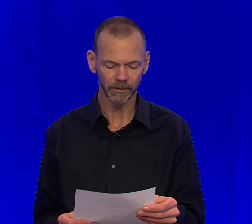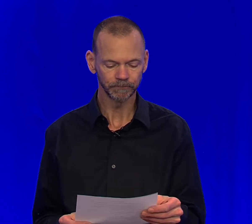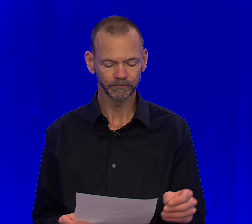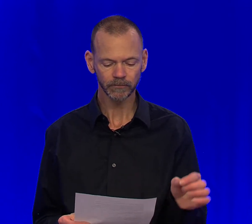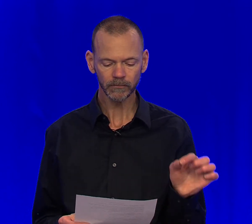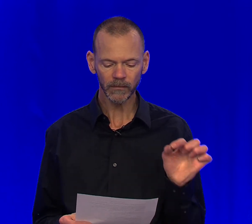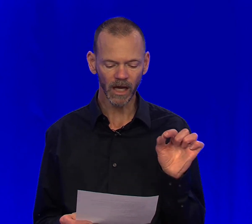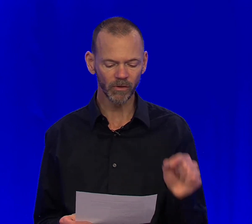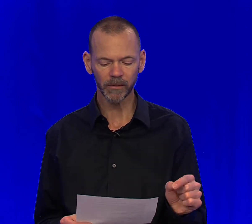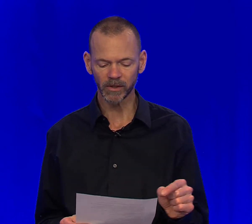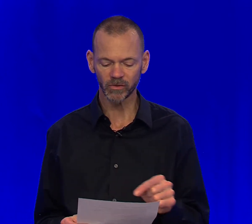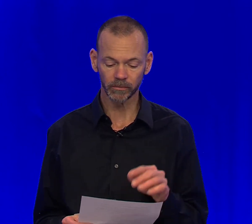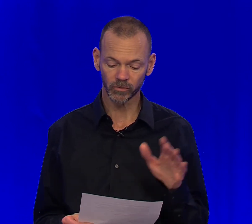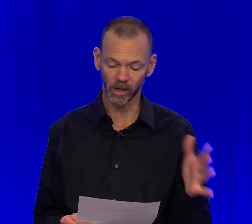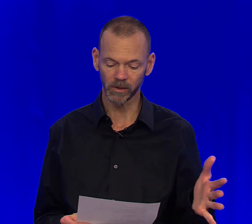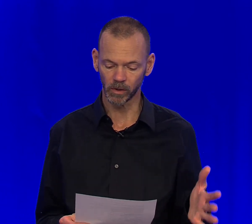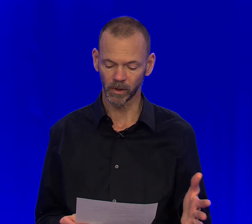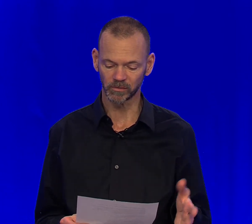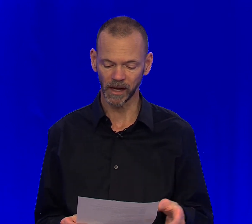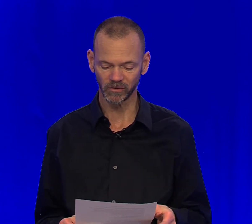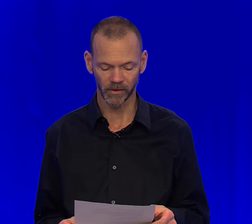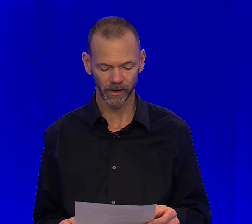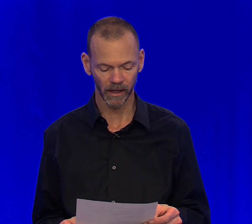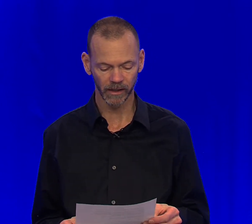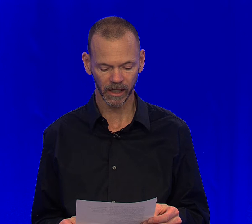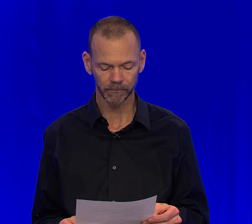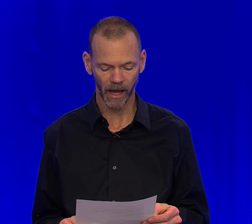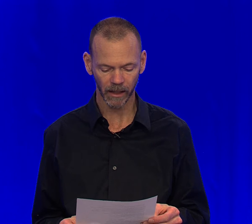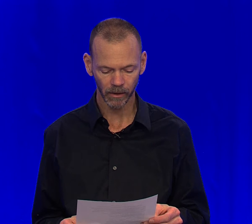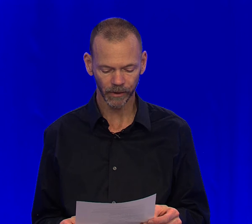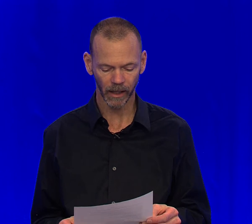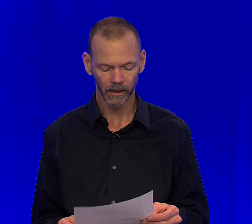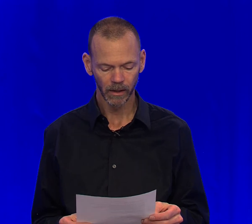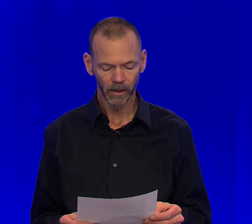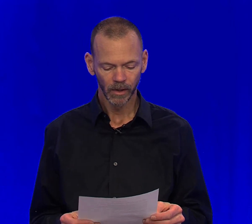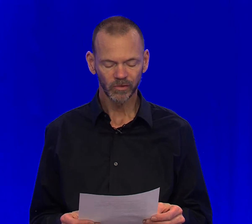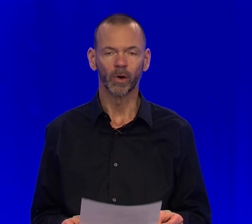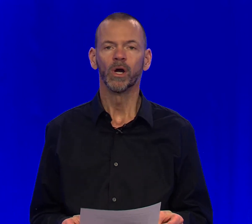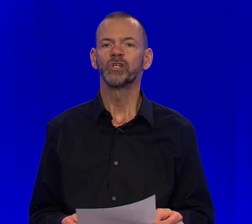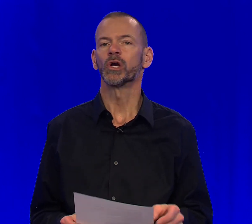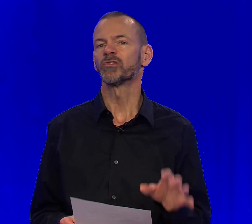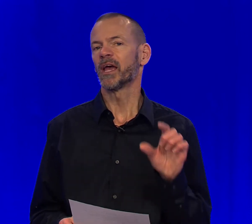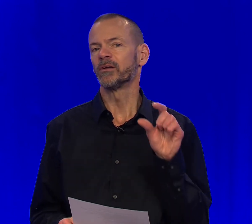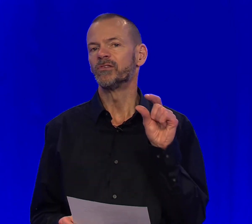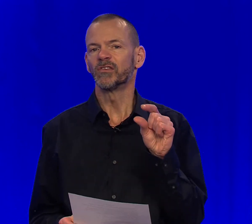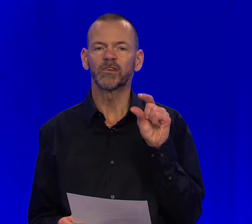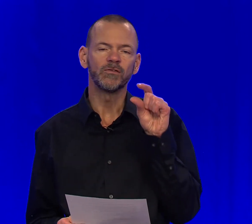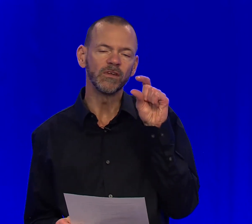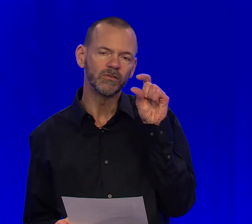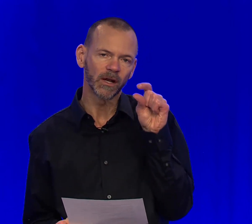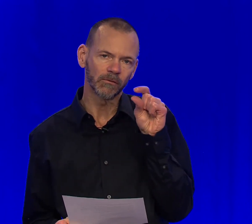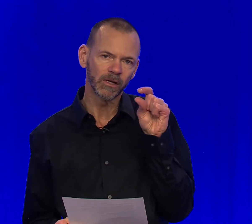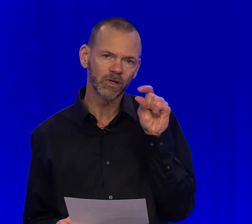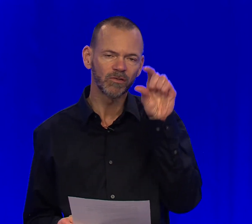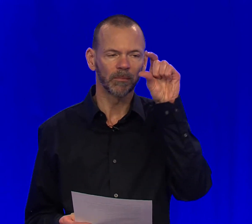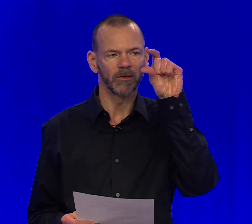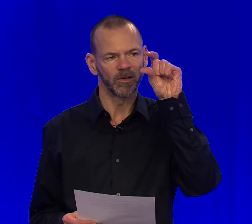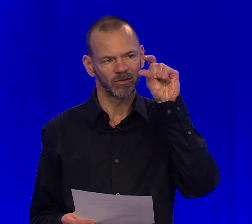in. I'd recommend him to anyone who has pains in their neck and back. Okay. So she also had disc degeneration. Some of the discs